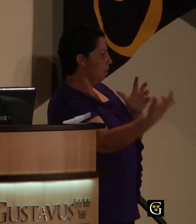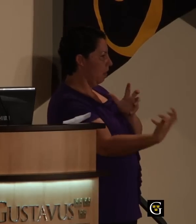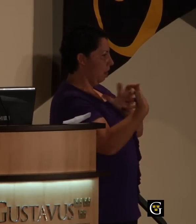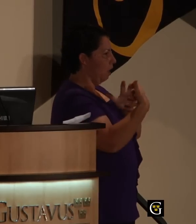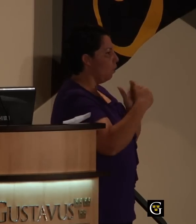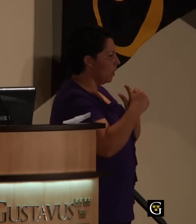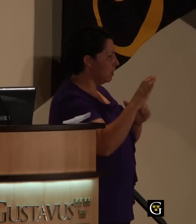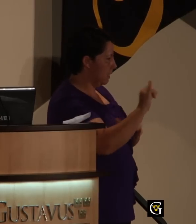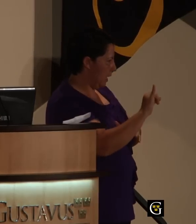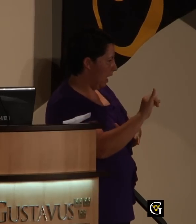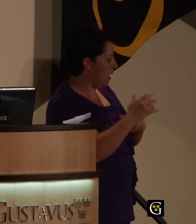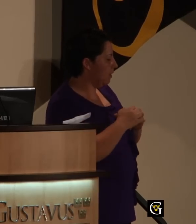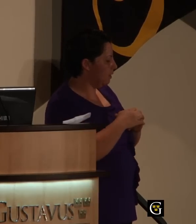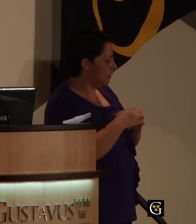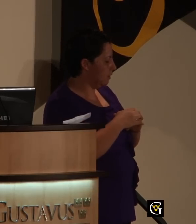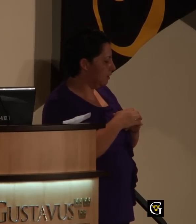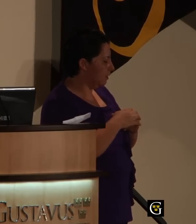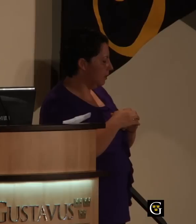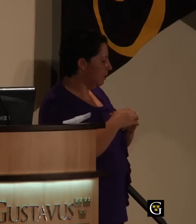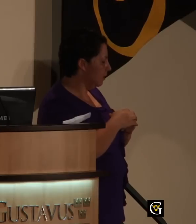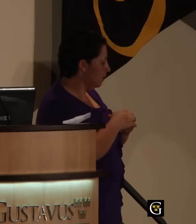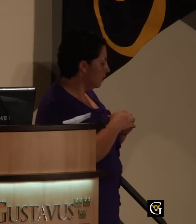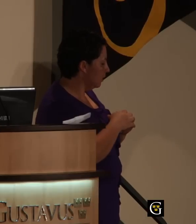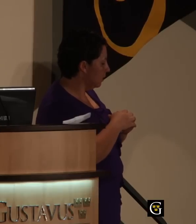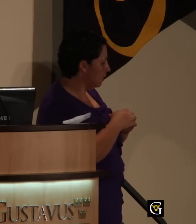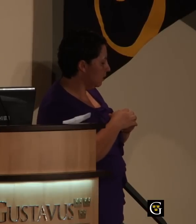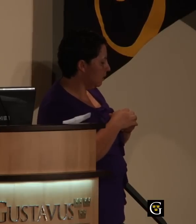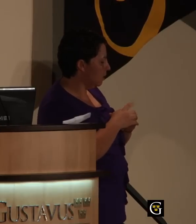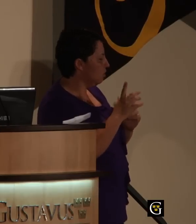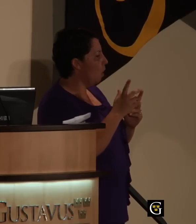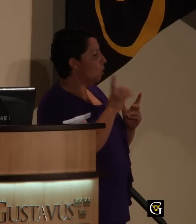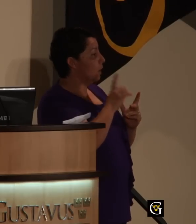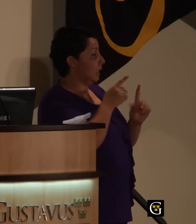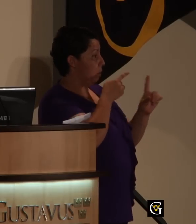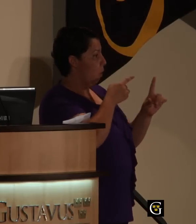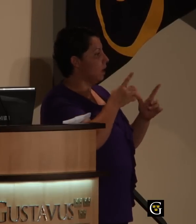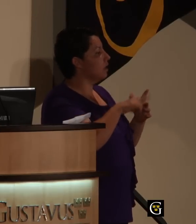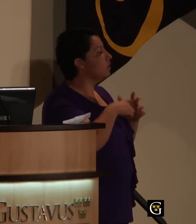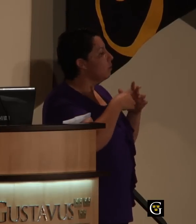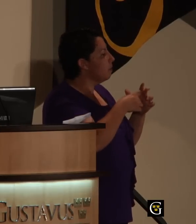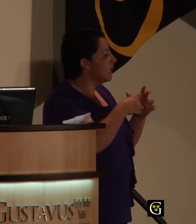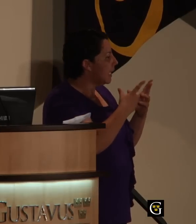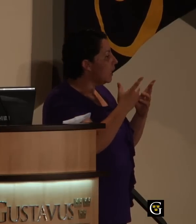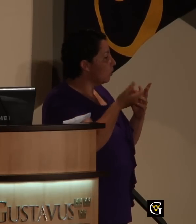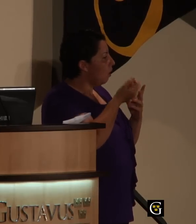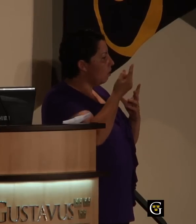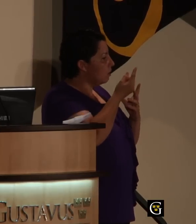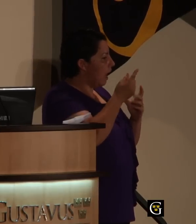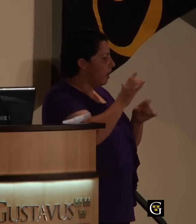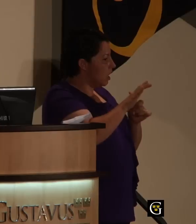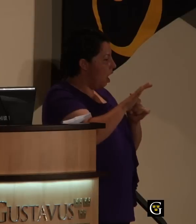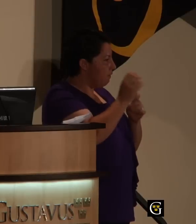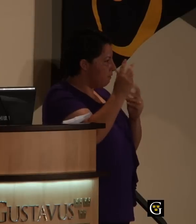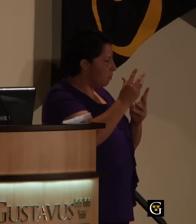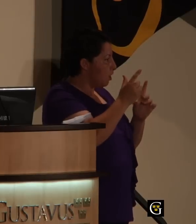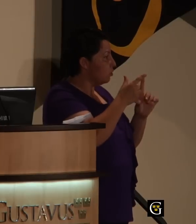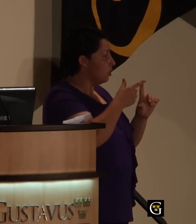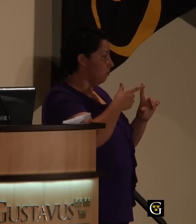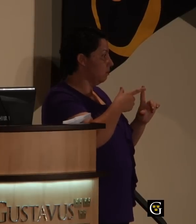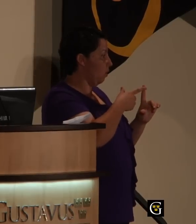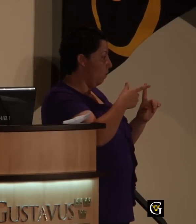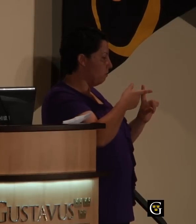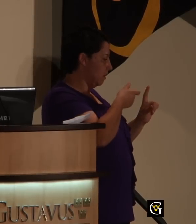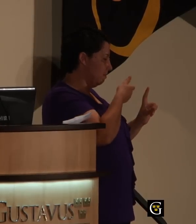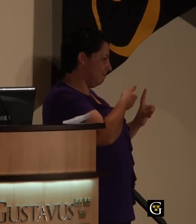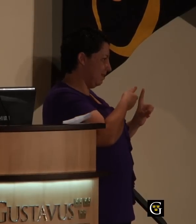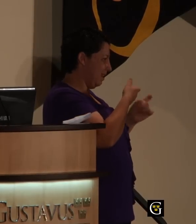challenges. So it shows that we are beginning to be able to read enough information out of the nervous system to tell prosthetic limbs to do this.